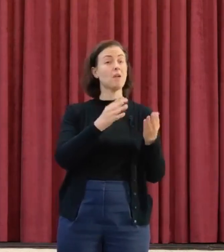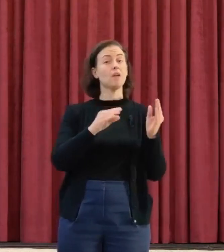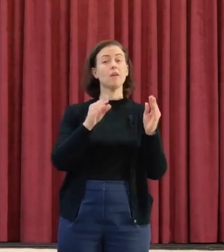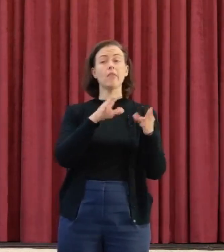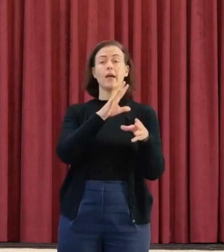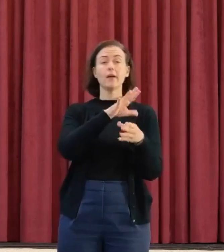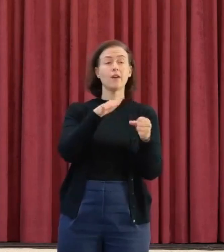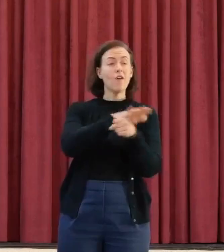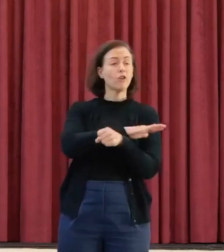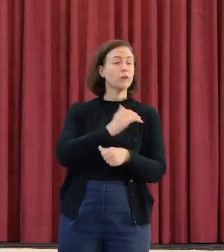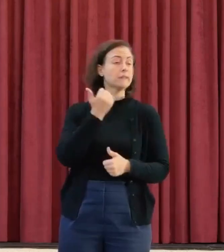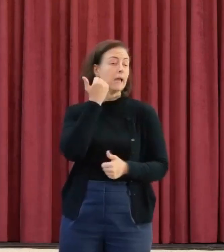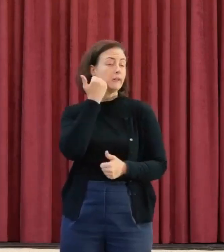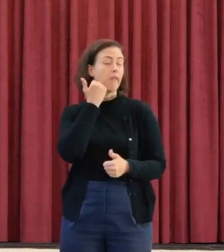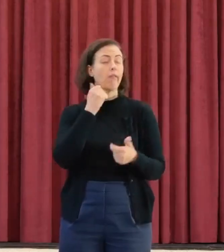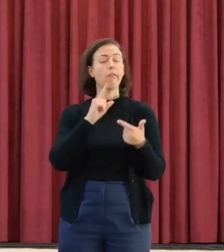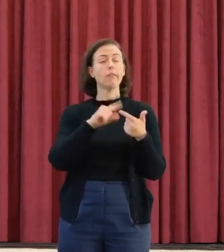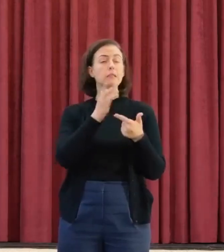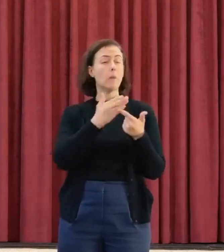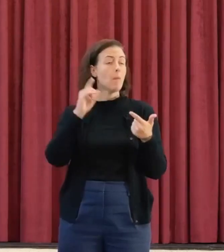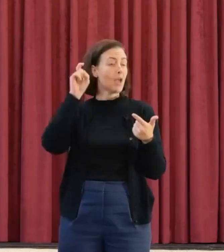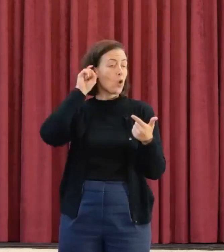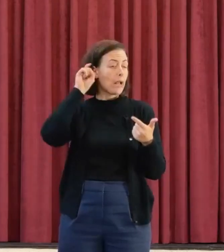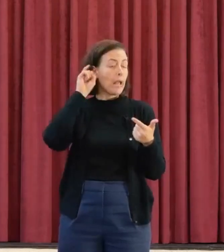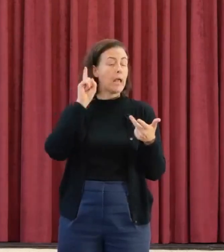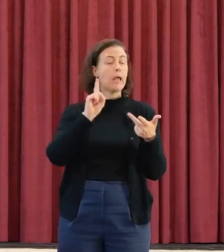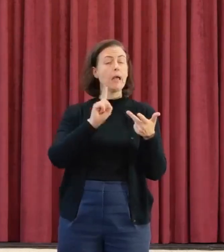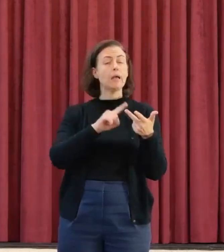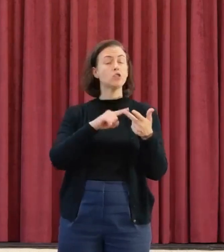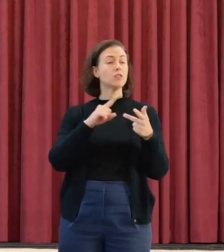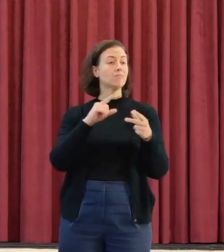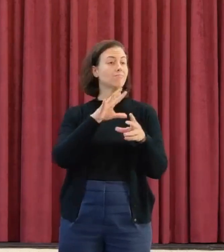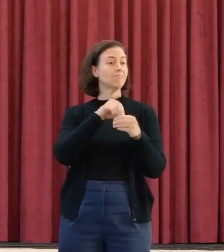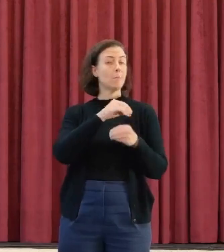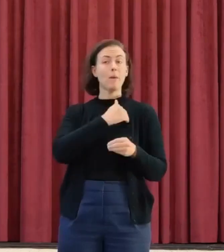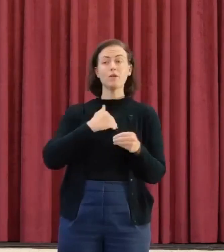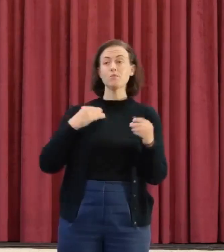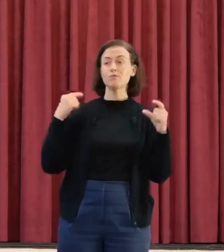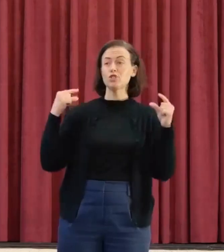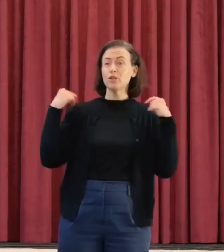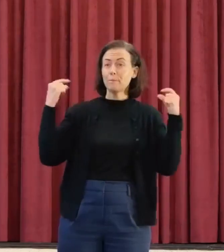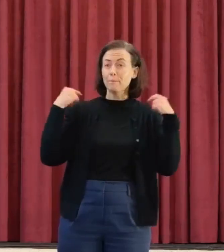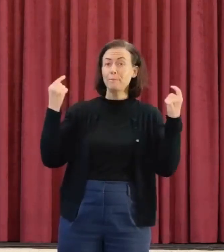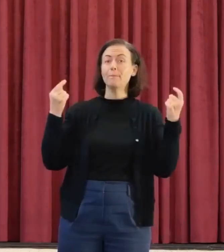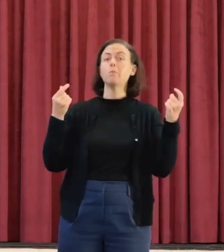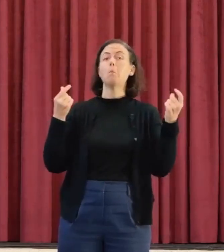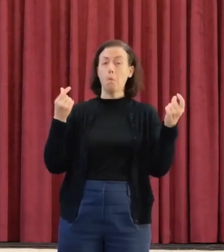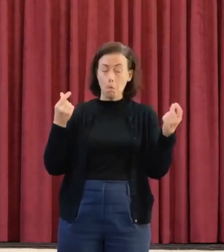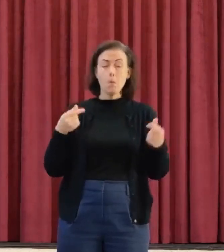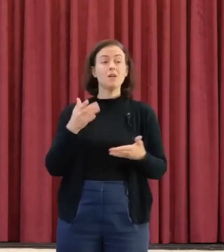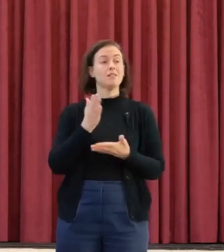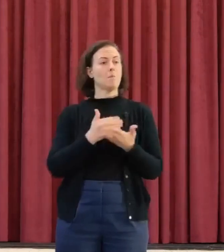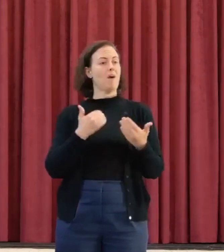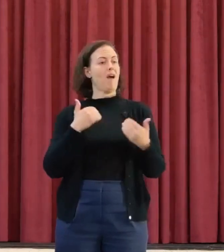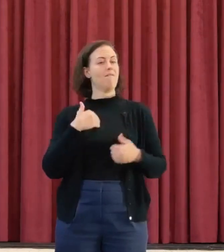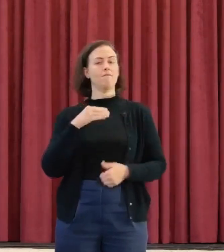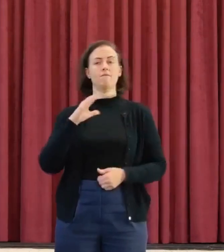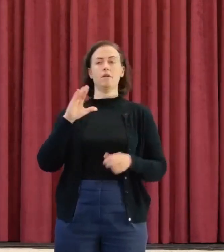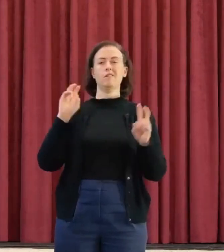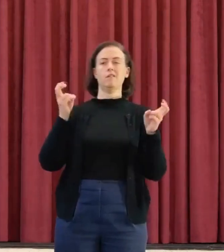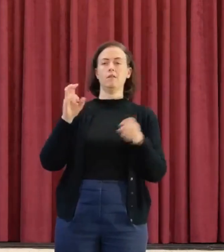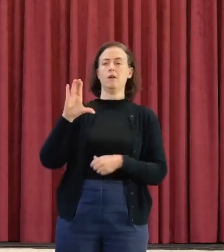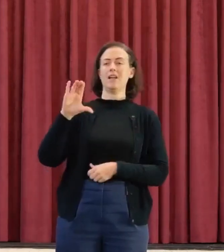aids, that's original Medicare doesn't give you. And also, like, some plans give you cash card that you can use